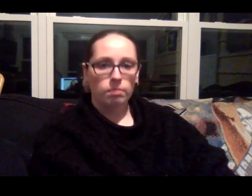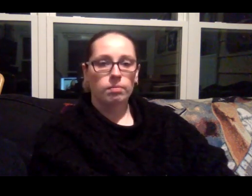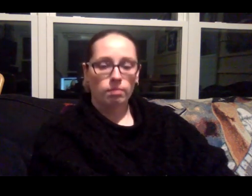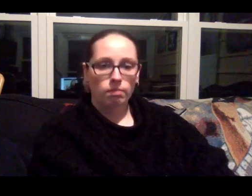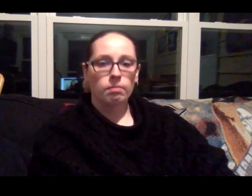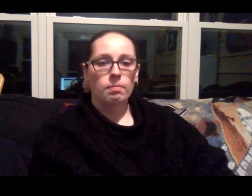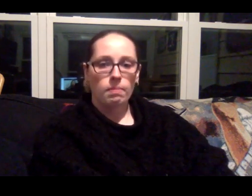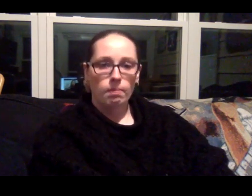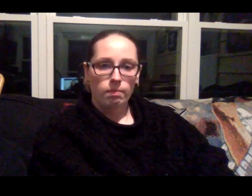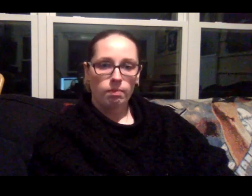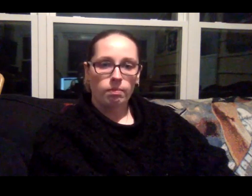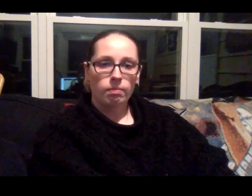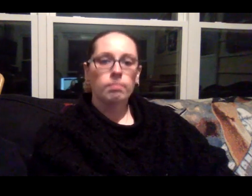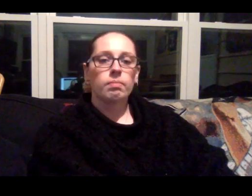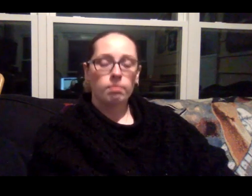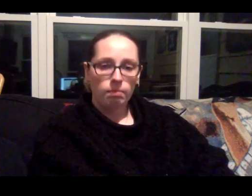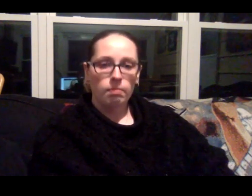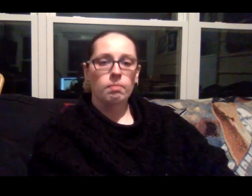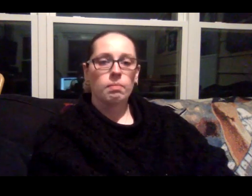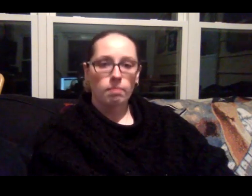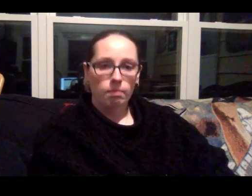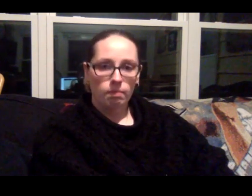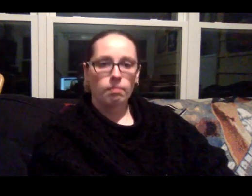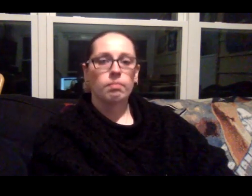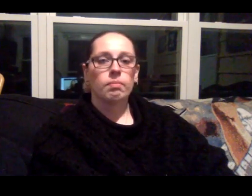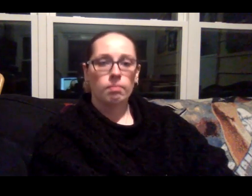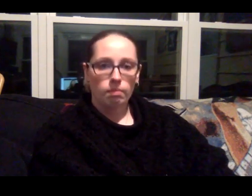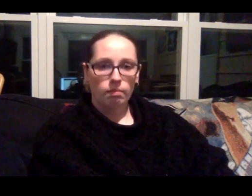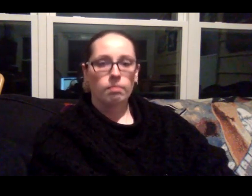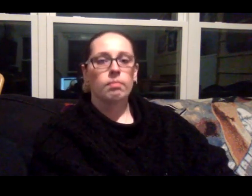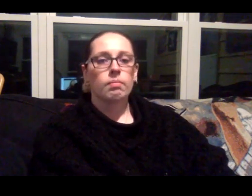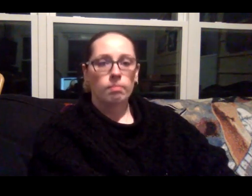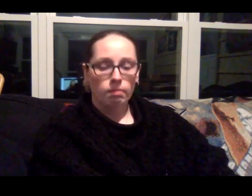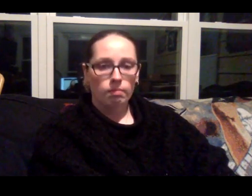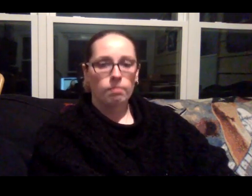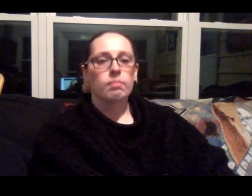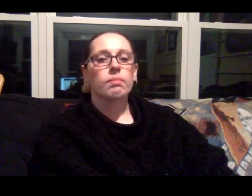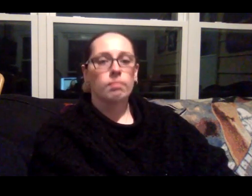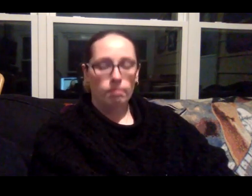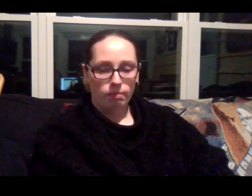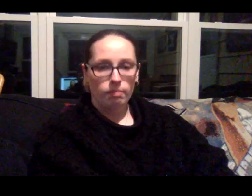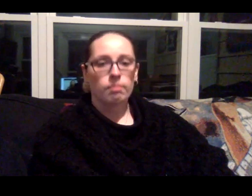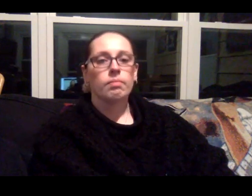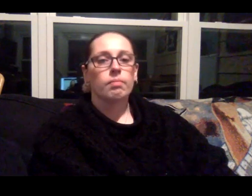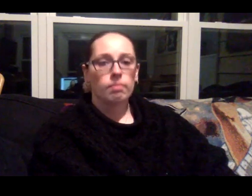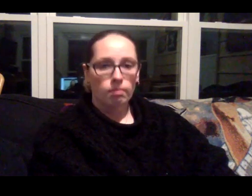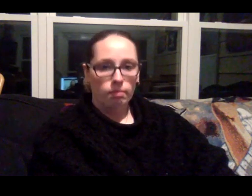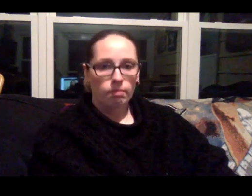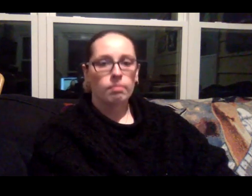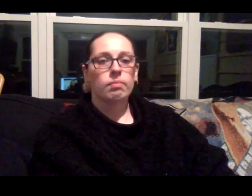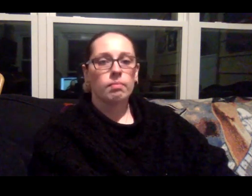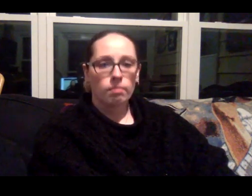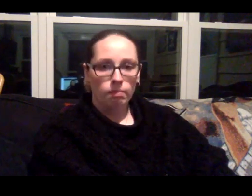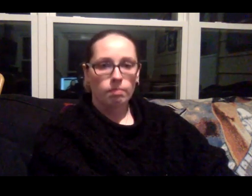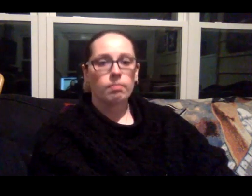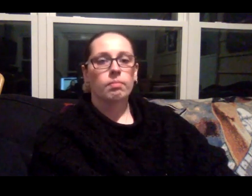the importance and maybe the stress on the educator and recognizing the importance and stress on the parents and coming together to find maybe very